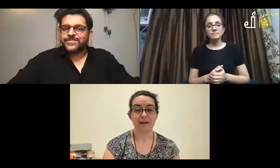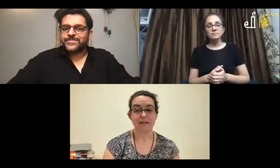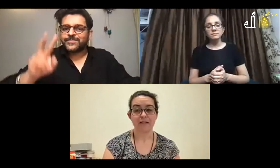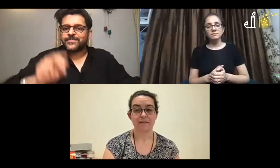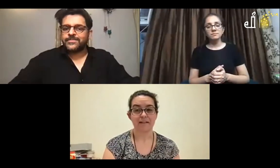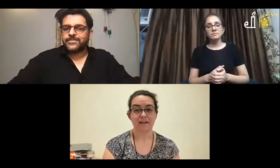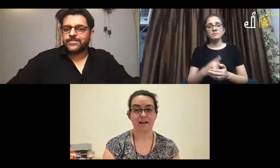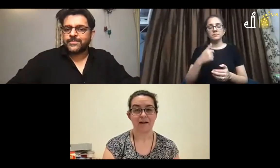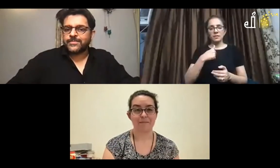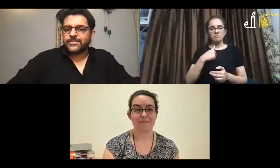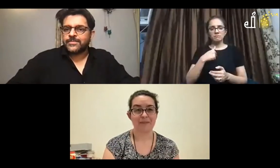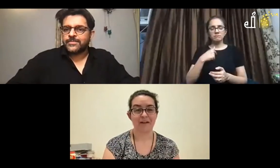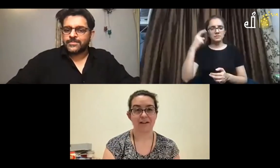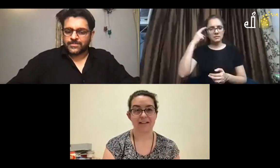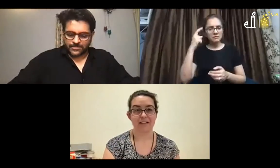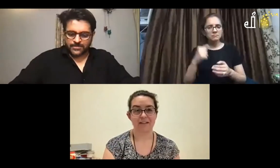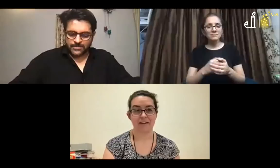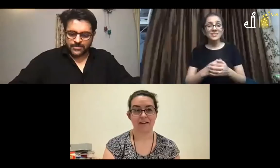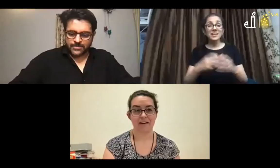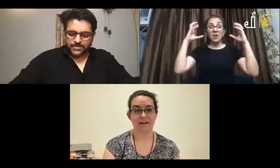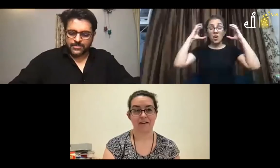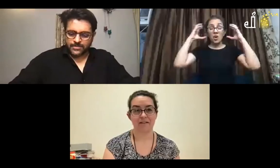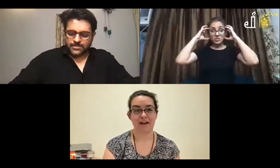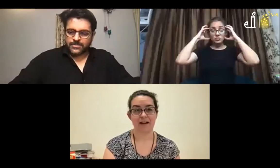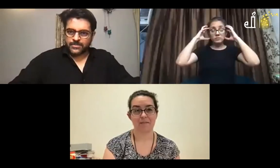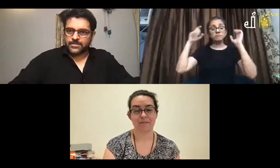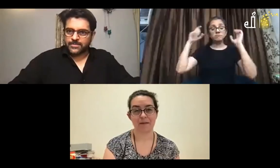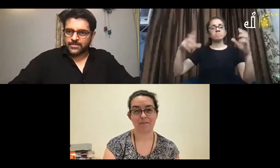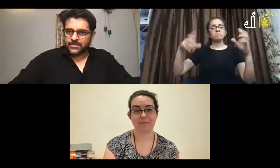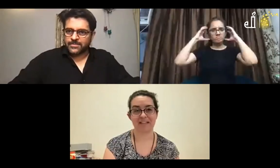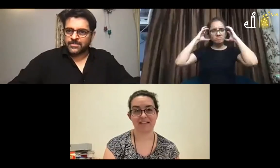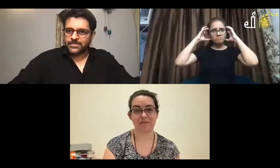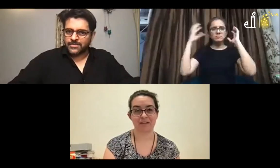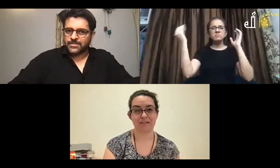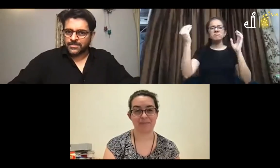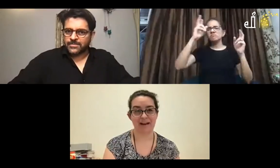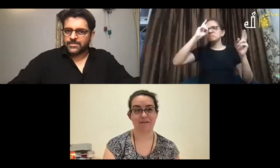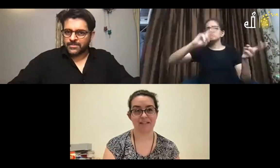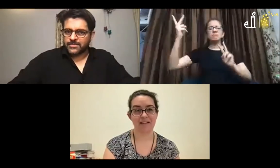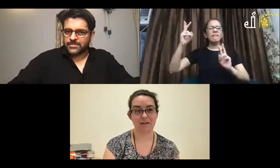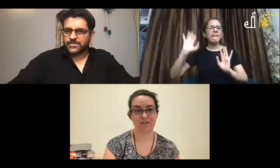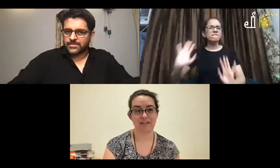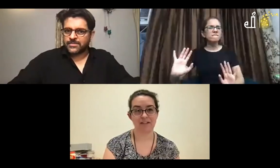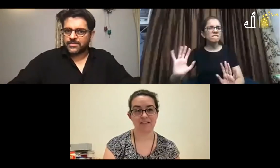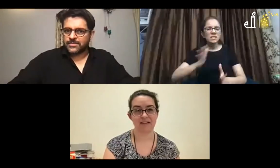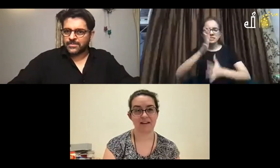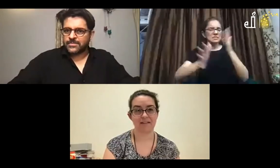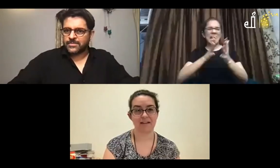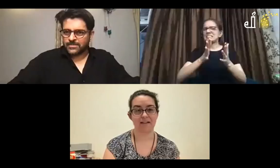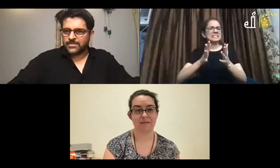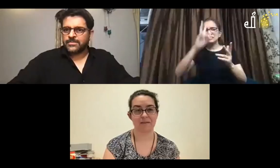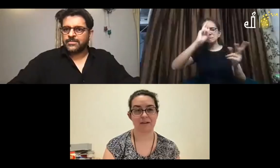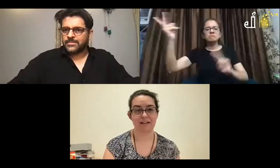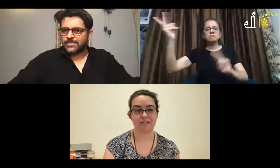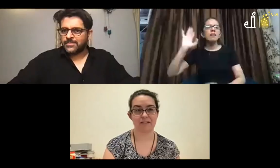So I think that in audiology, there are sometimes misconceptions about sign languages. I